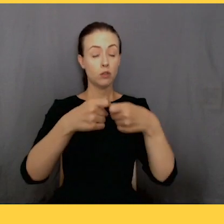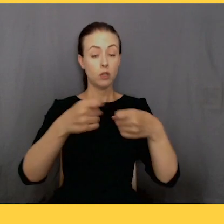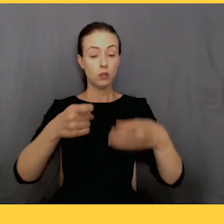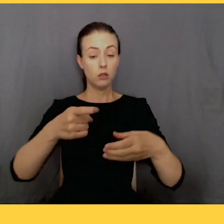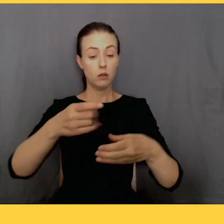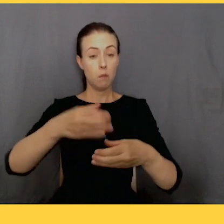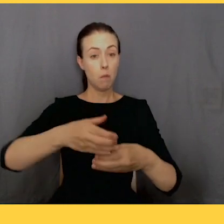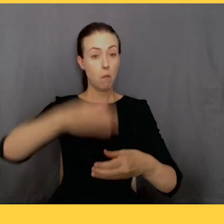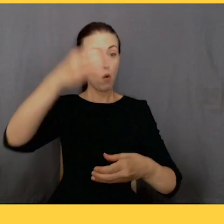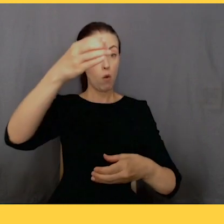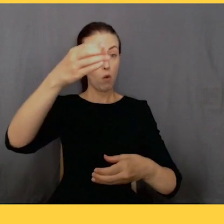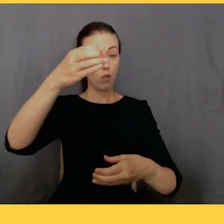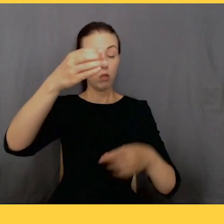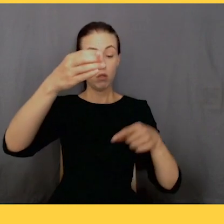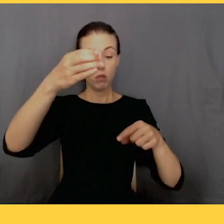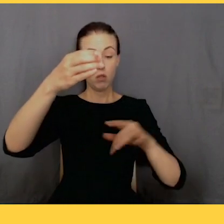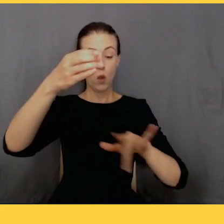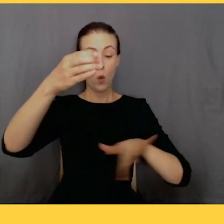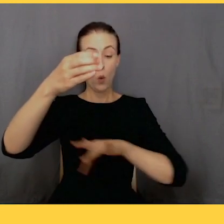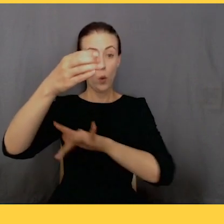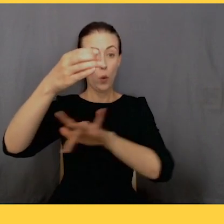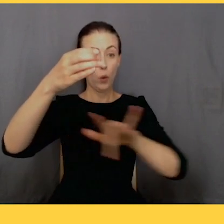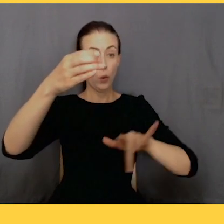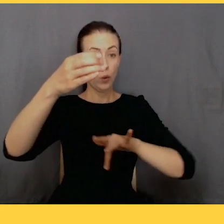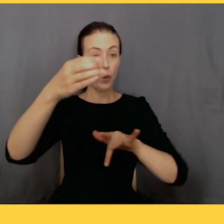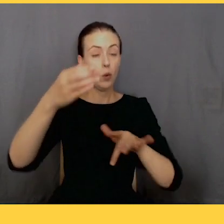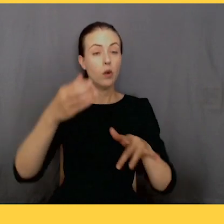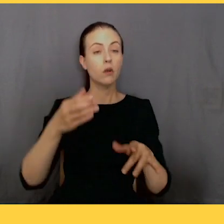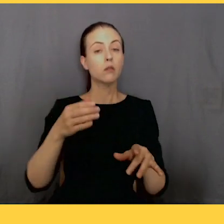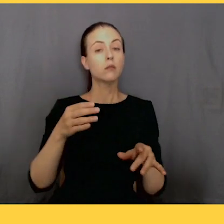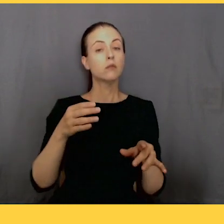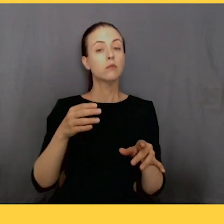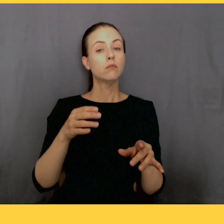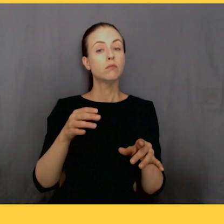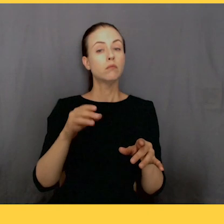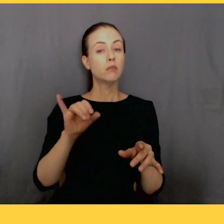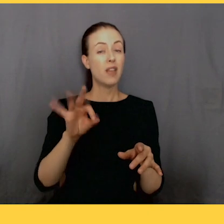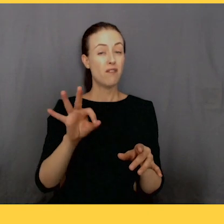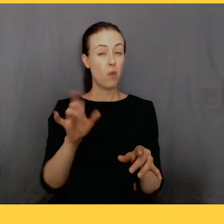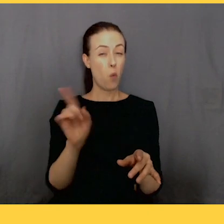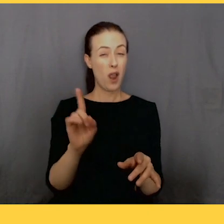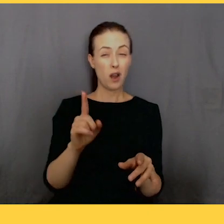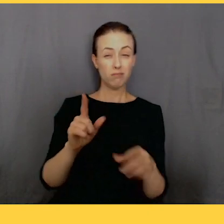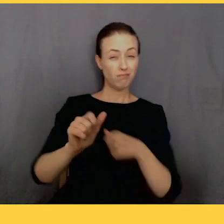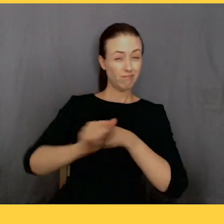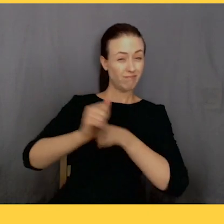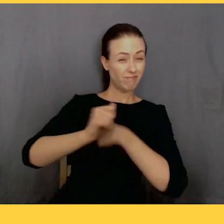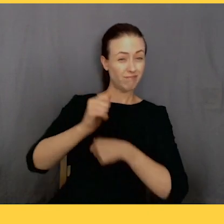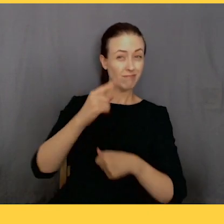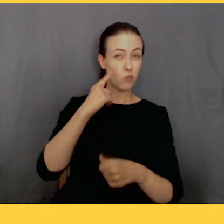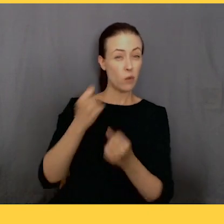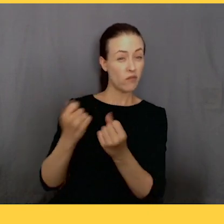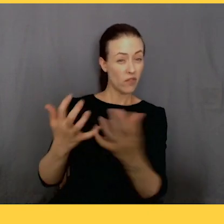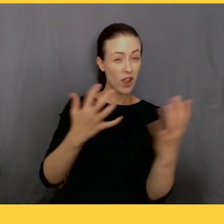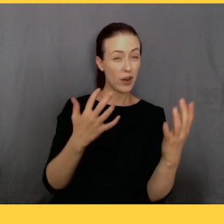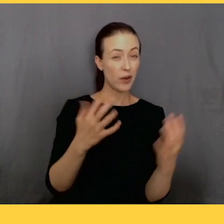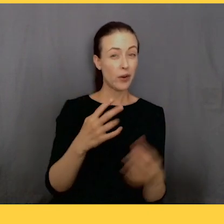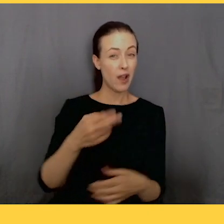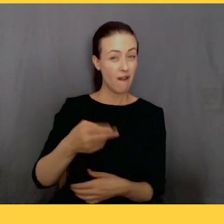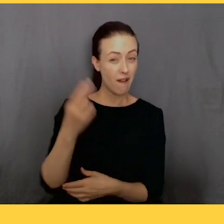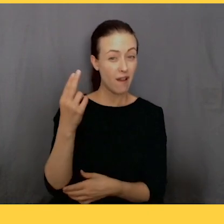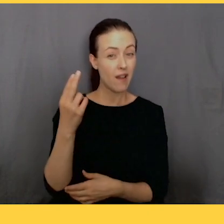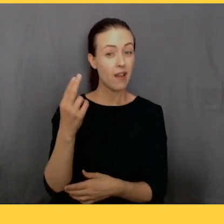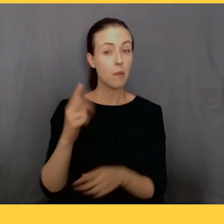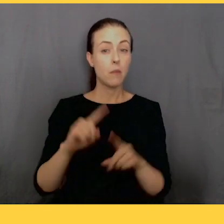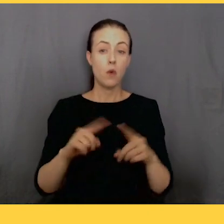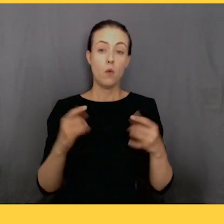brush certain poles that contain equipment that could spark and cause a fire in high fire risk area. But now, for wildfire